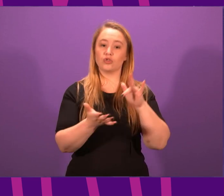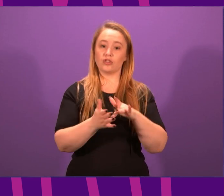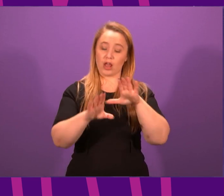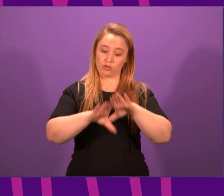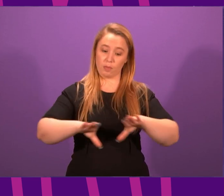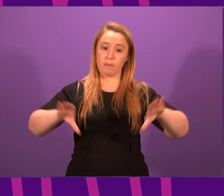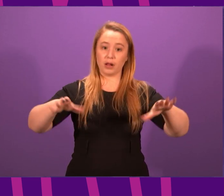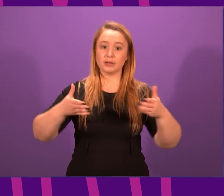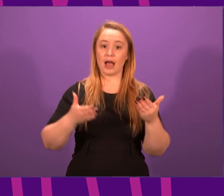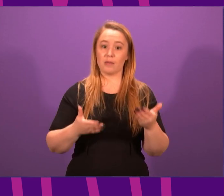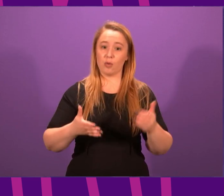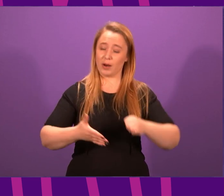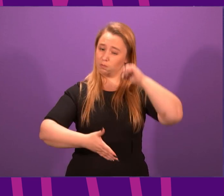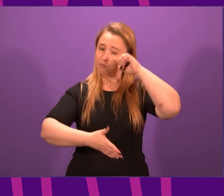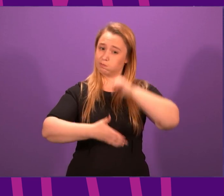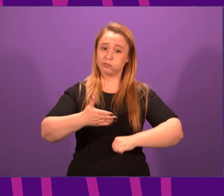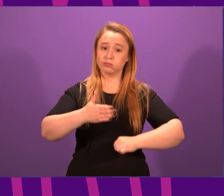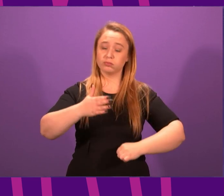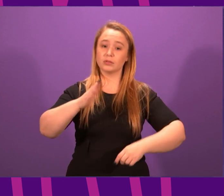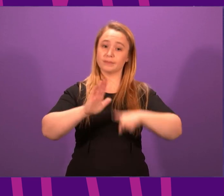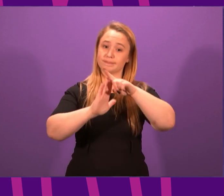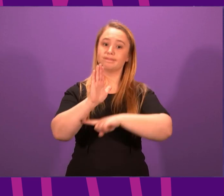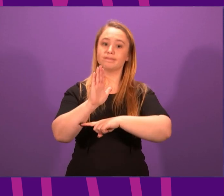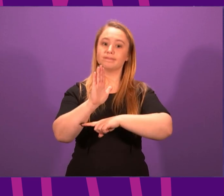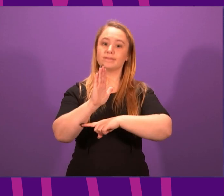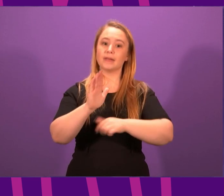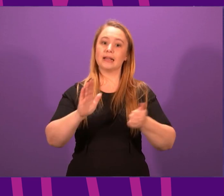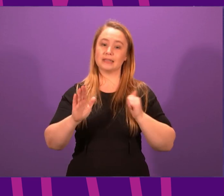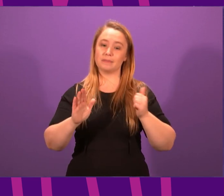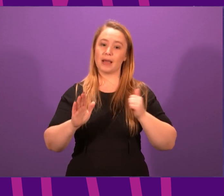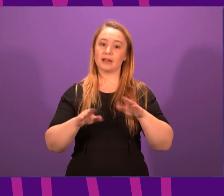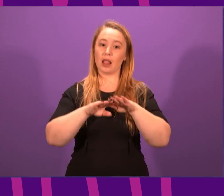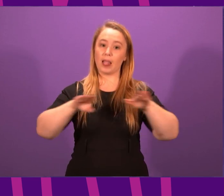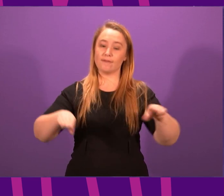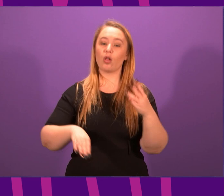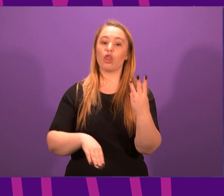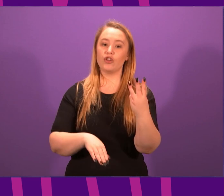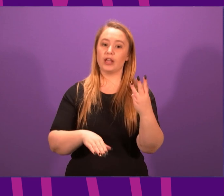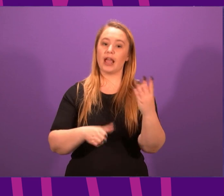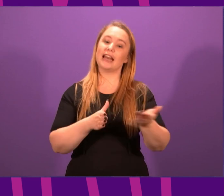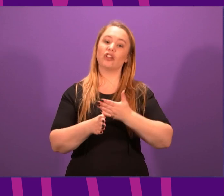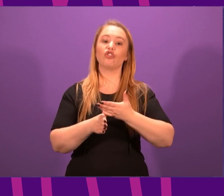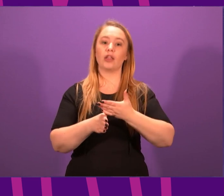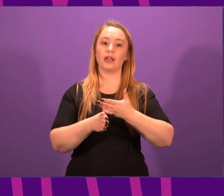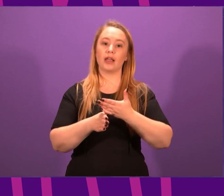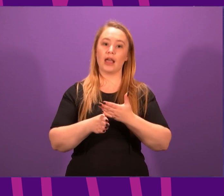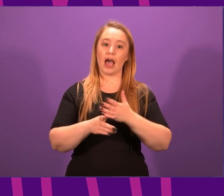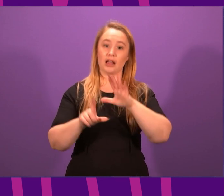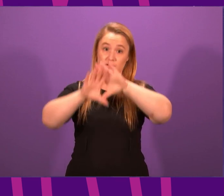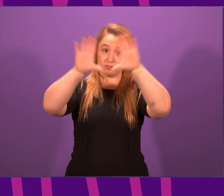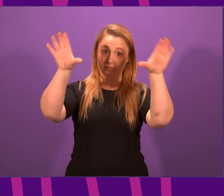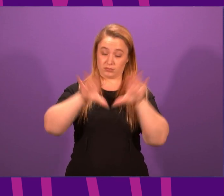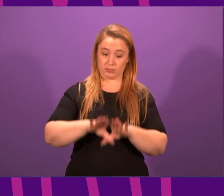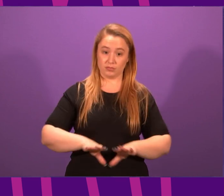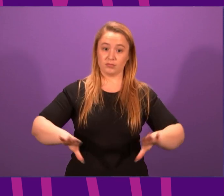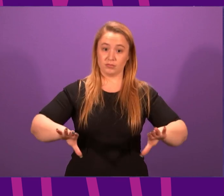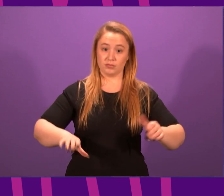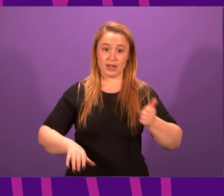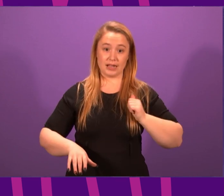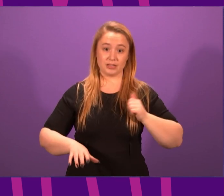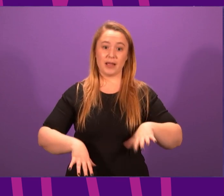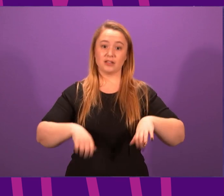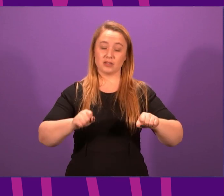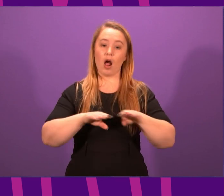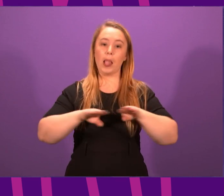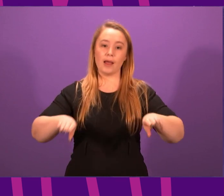areas currently under the toughest restrictions are likely to be in level three initially, and most of the rest of the country is likely to start in